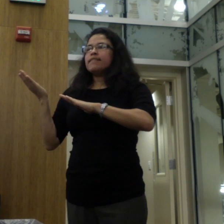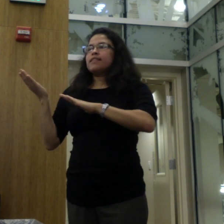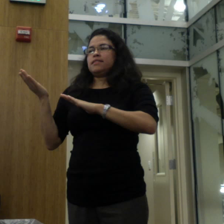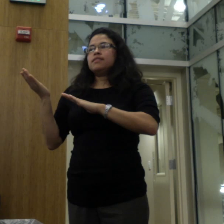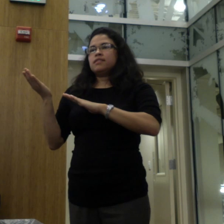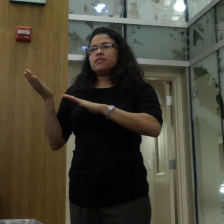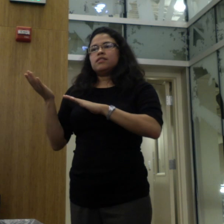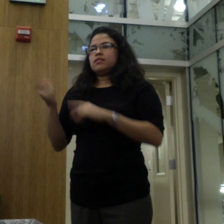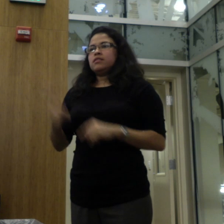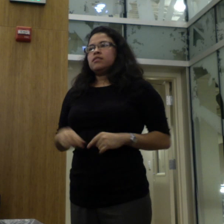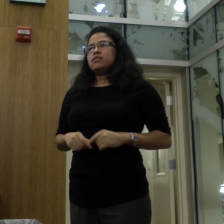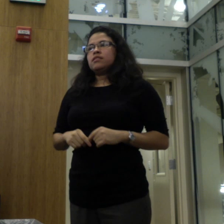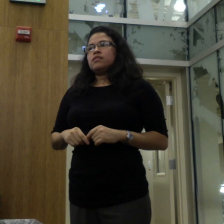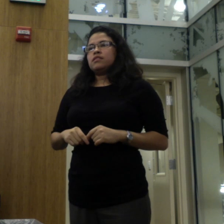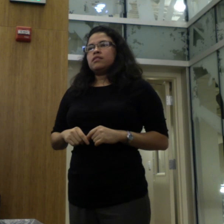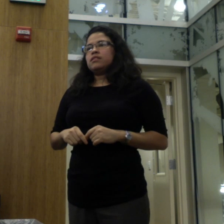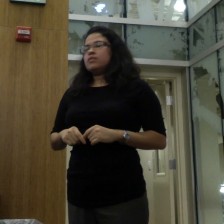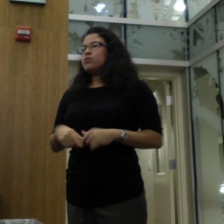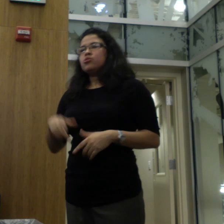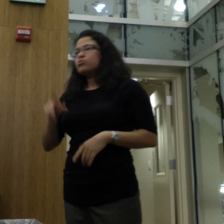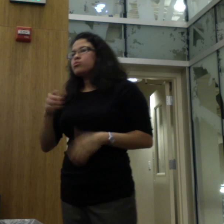grab it.